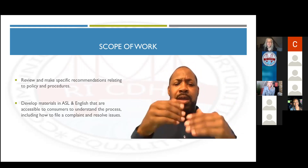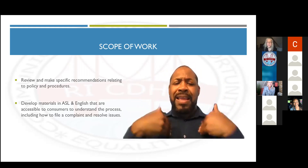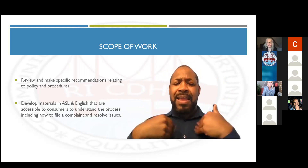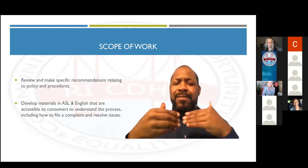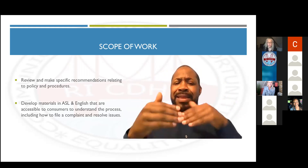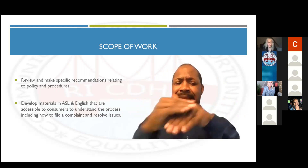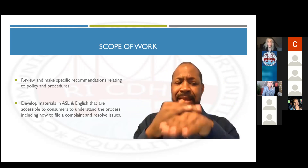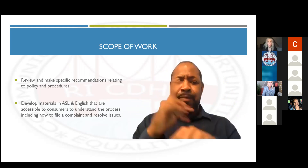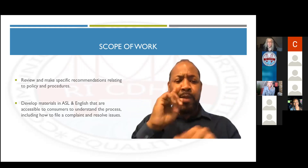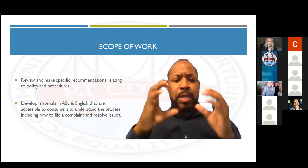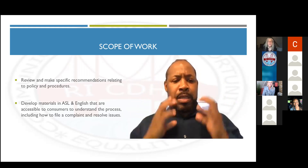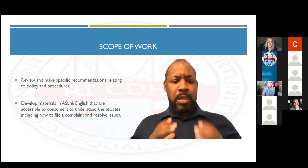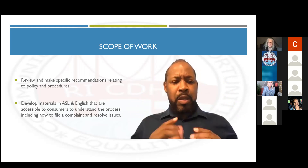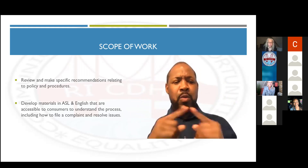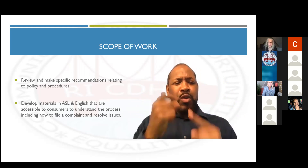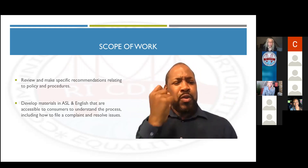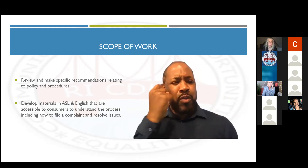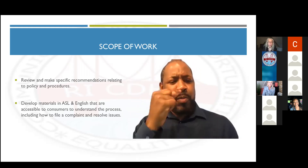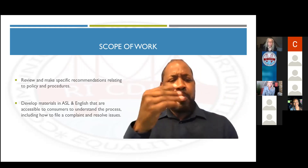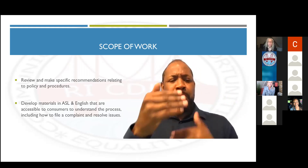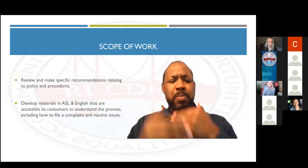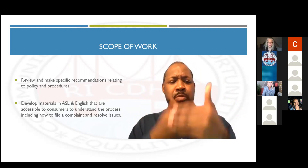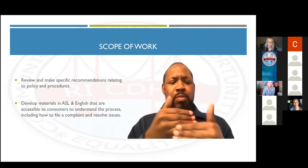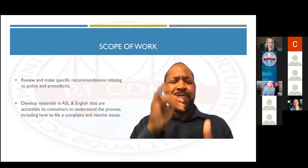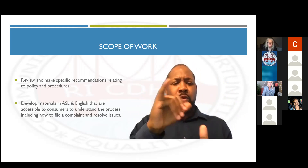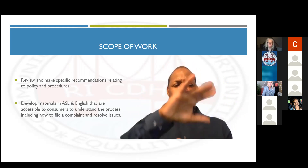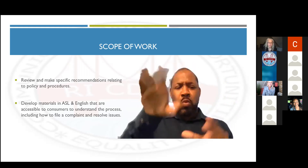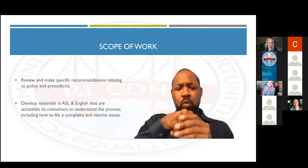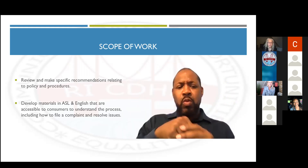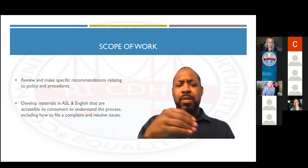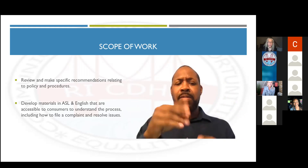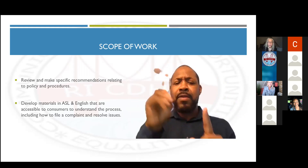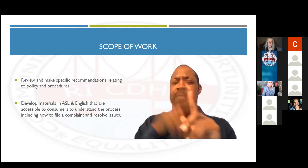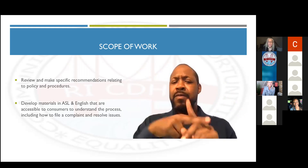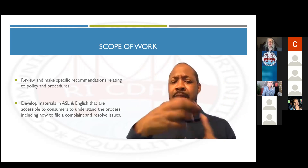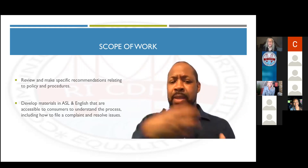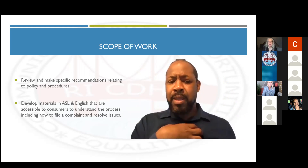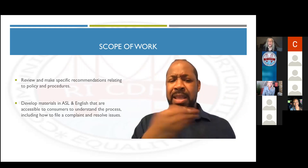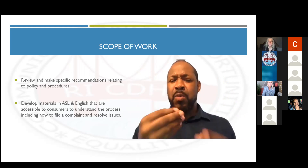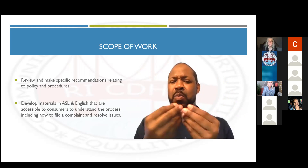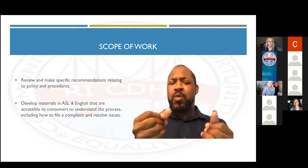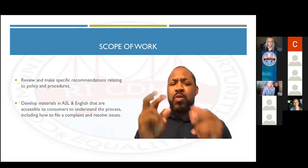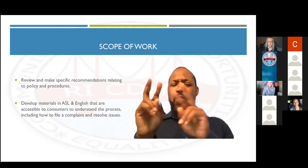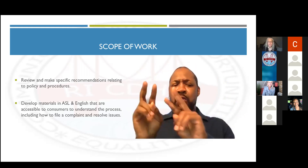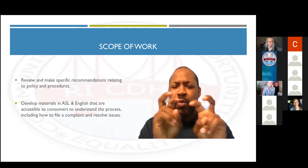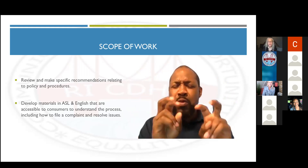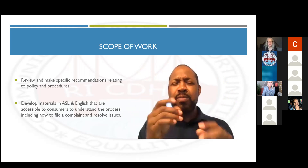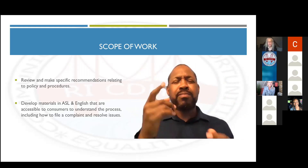and English that are accessible to consumers to understand the process, including how to file a complaint and resolve